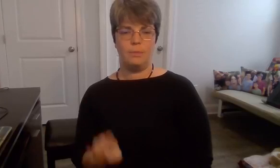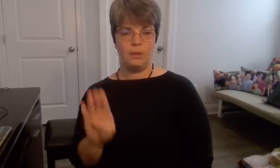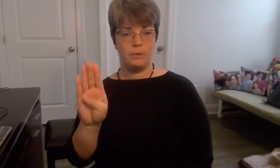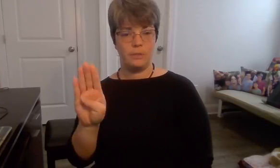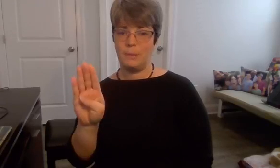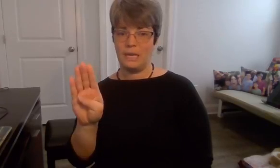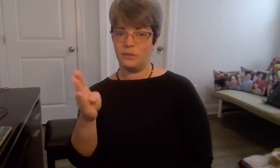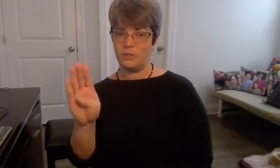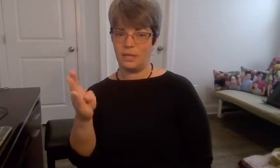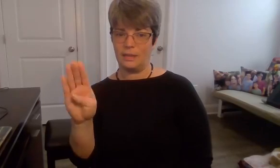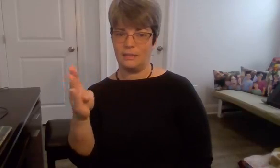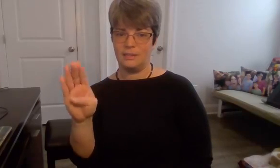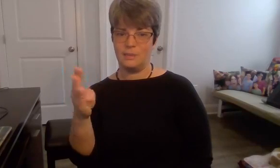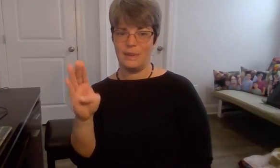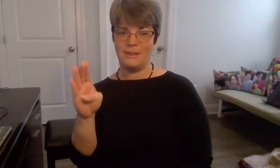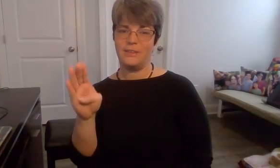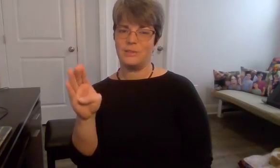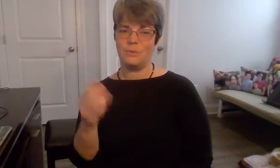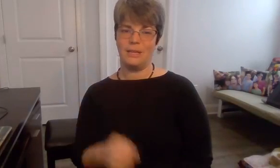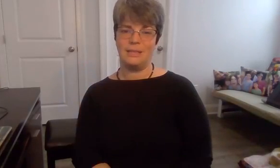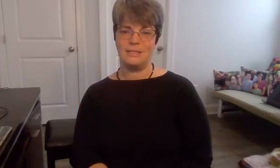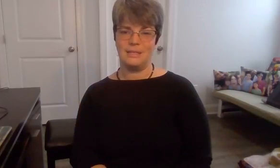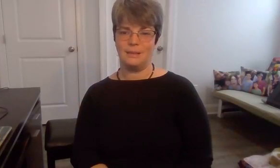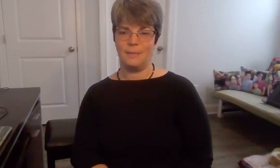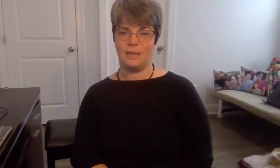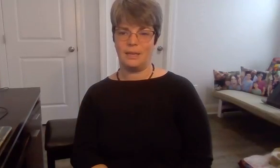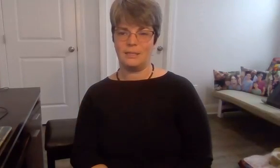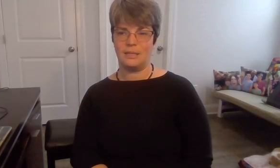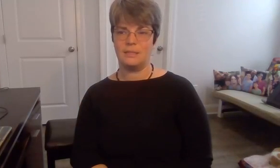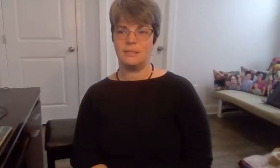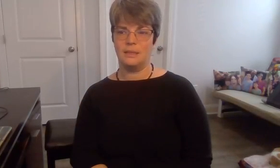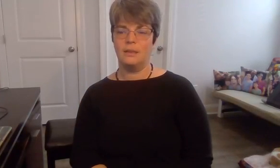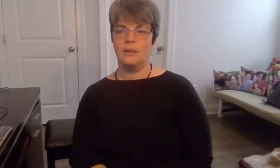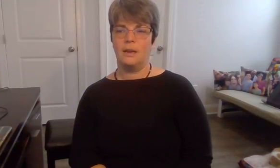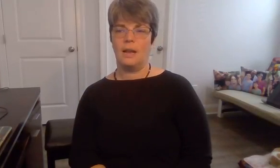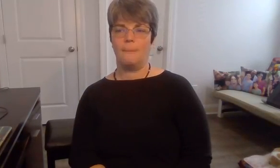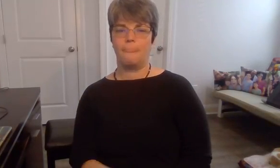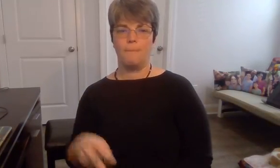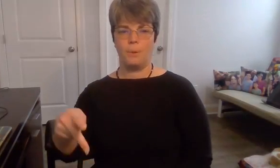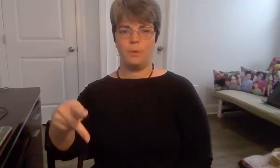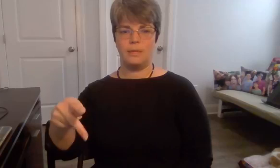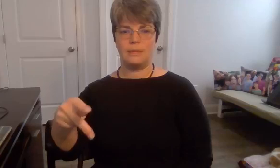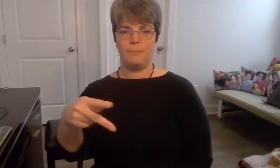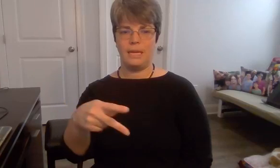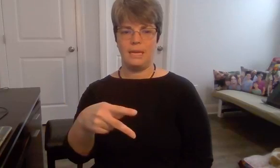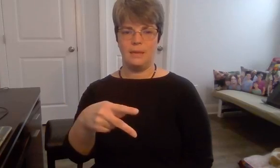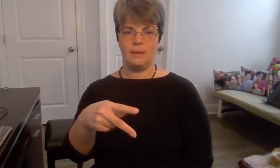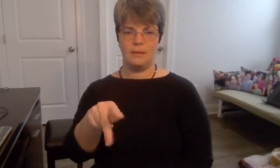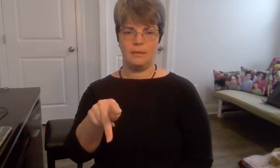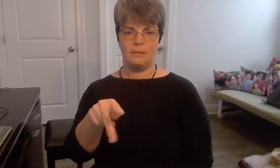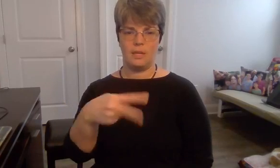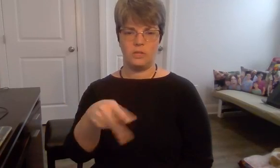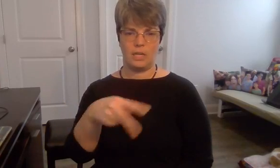Blue is a B and you shake it. So many of these are pretty easy. They make kind of sense. Purple is a P and you shake